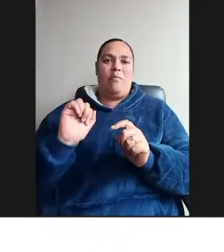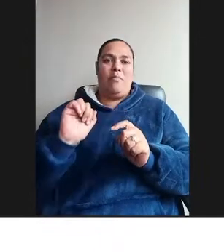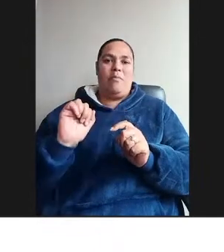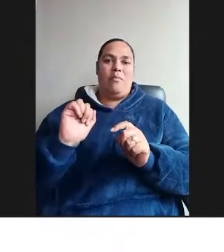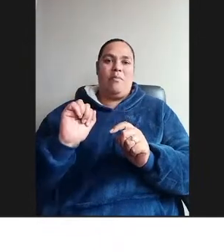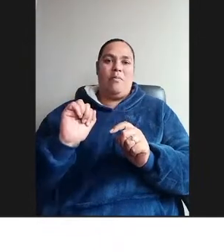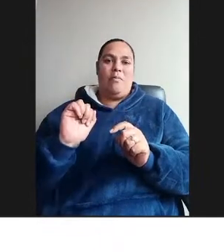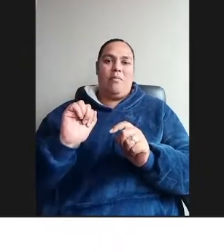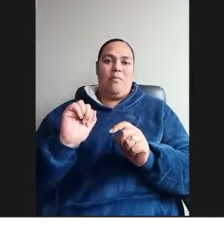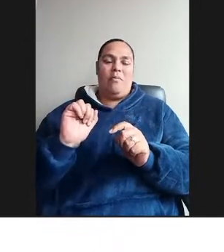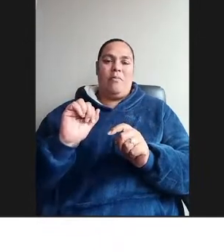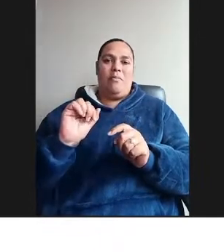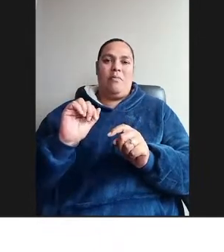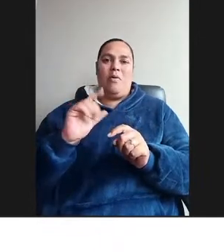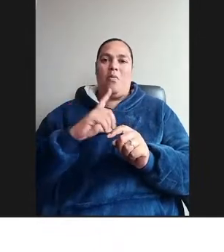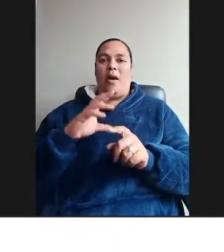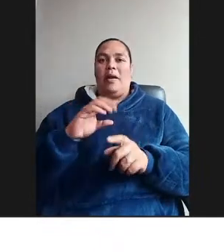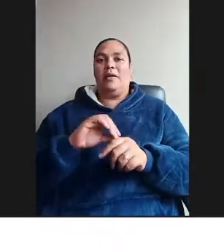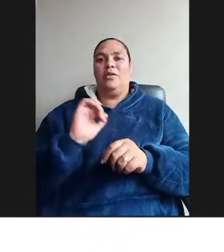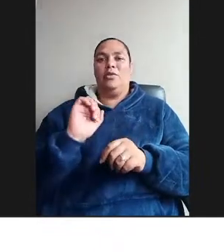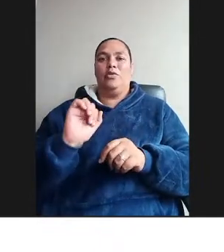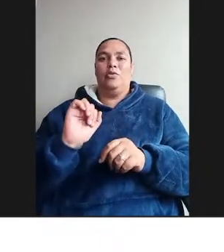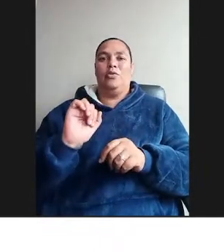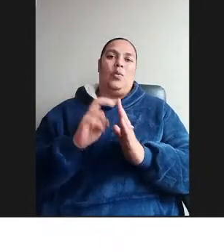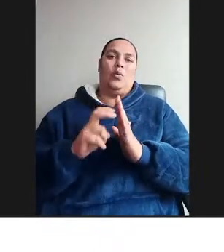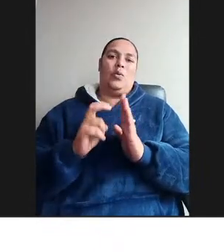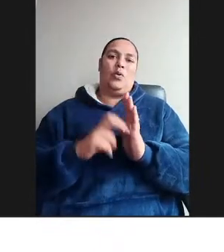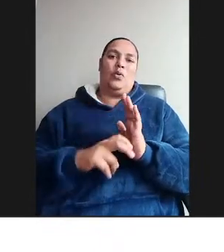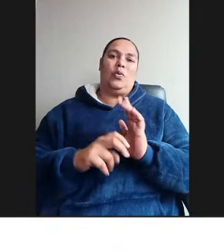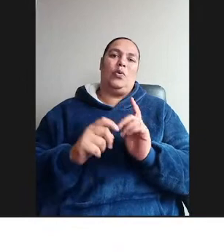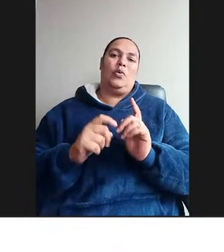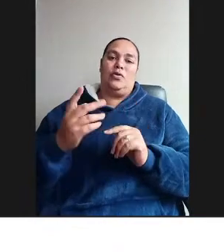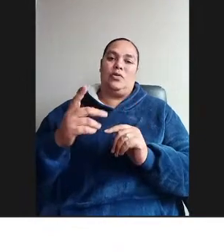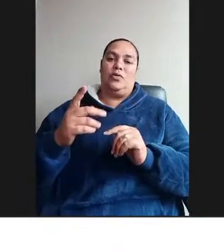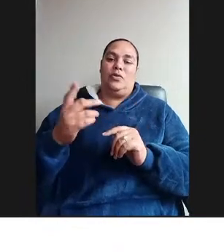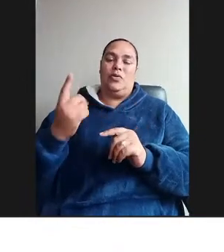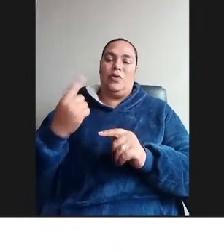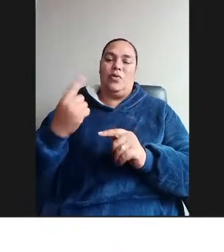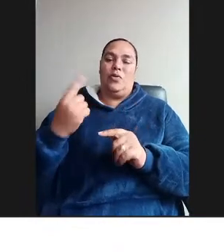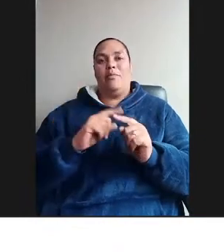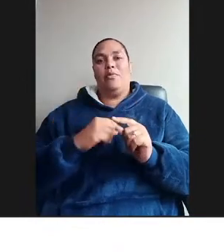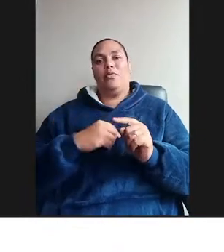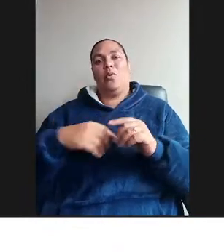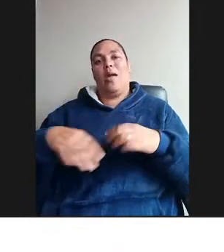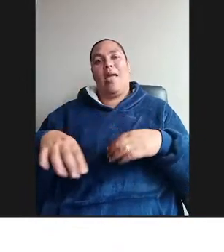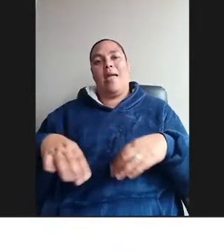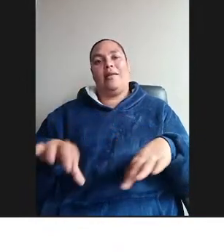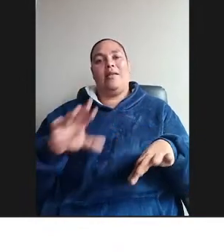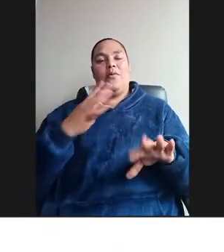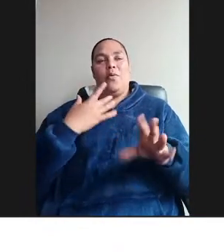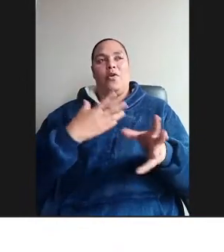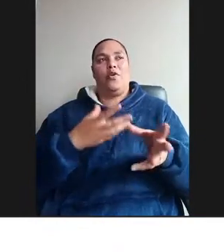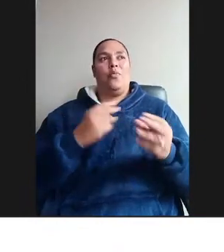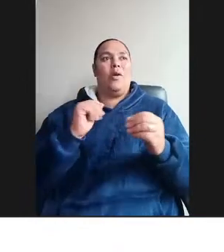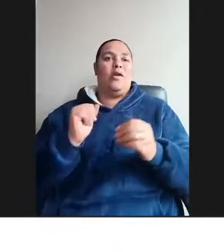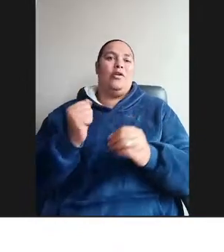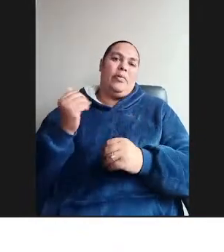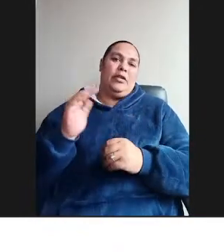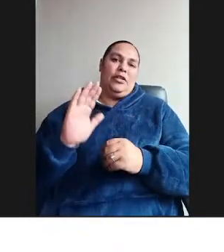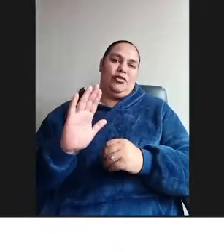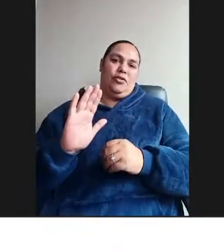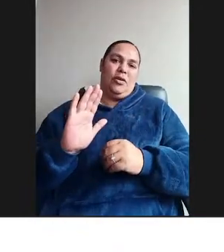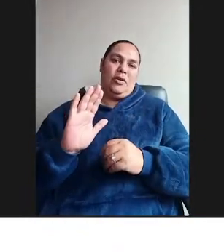in the rules to come to activate as we receive the petitions. I'm going to